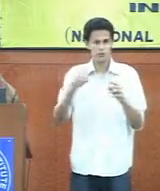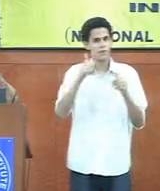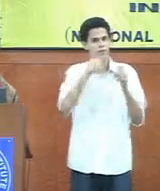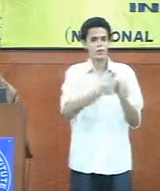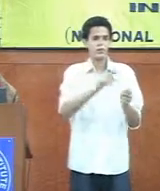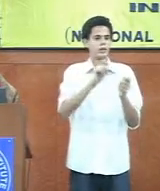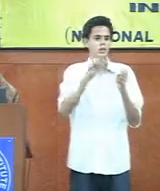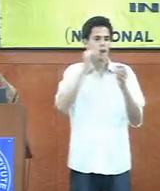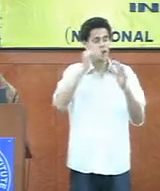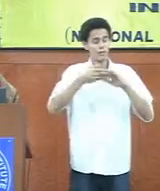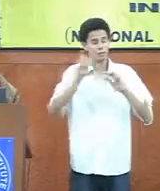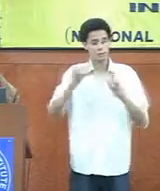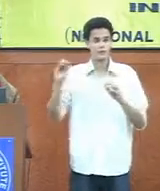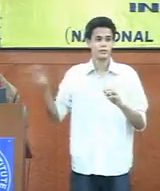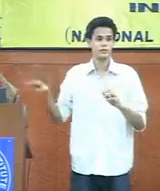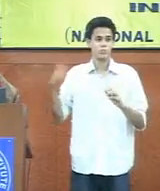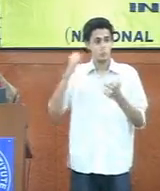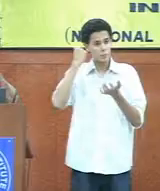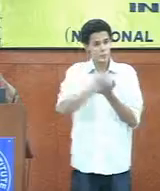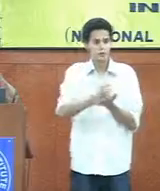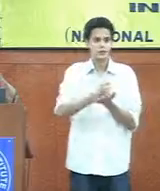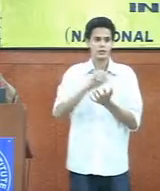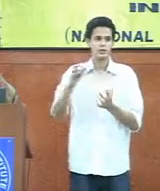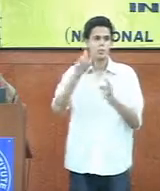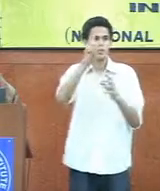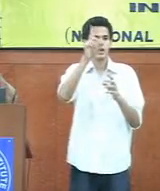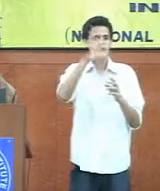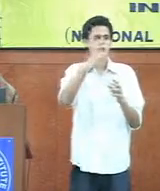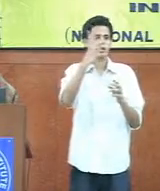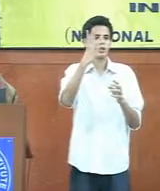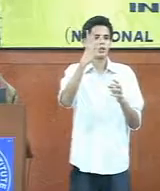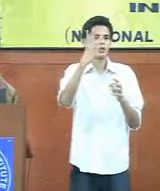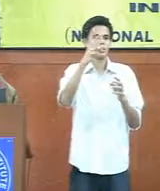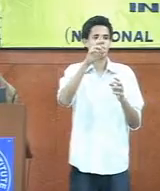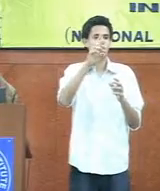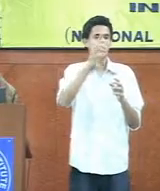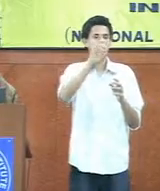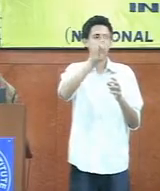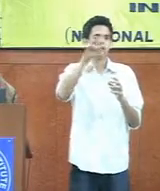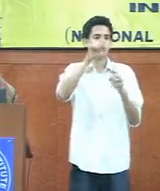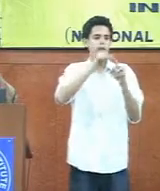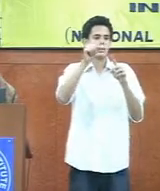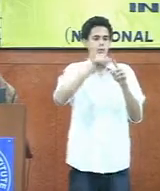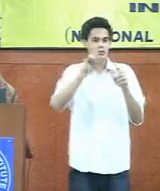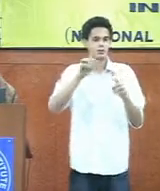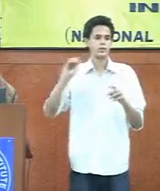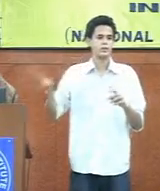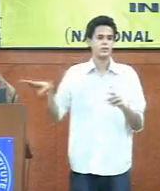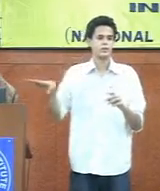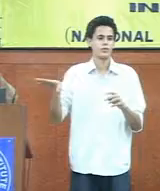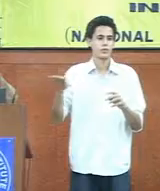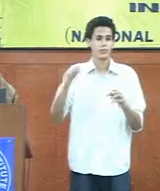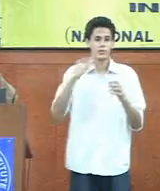laws. Now the wife has to be given 1/3, that is mandatory. If he wants to make a